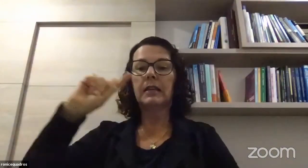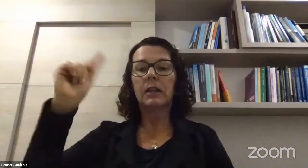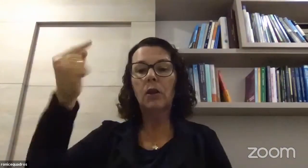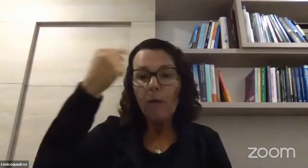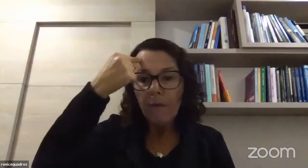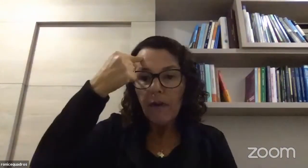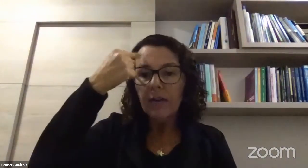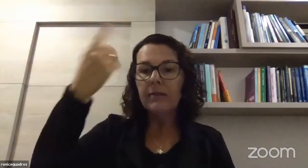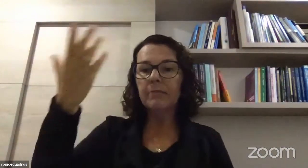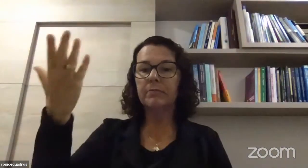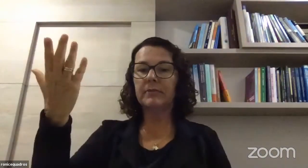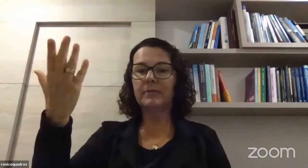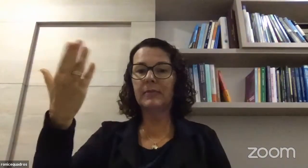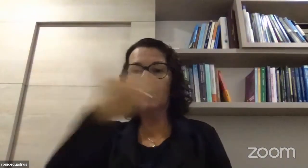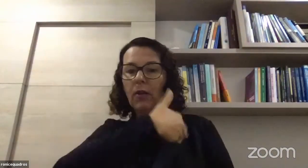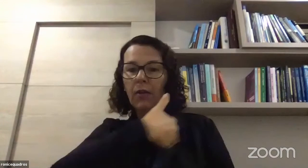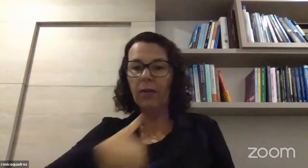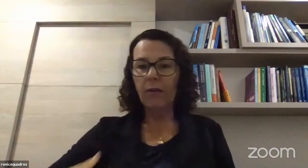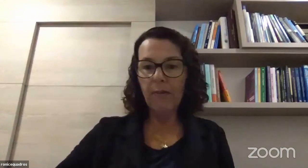also have